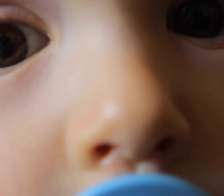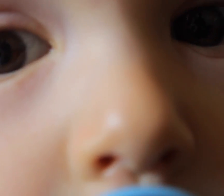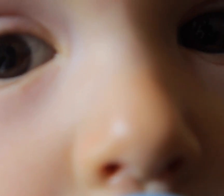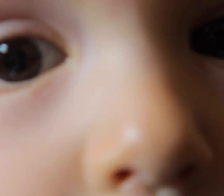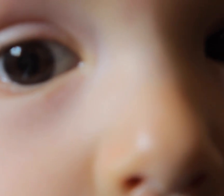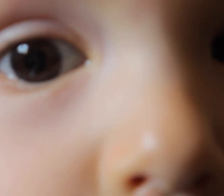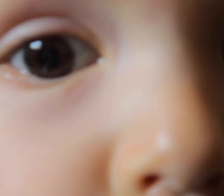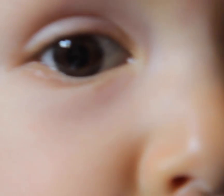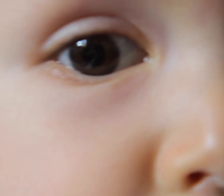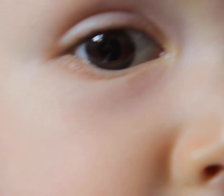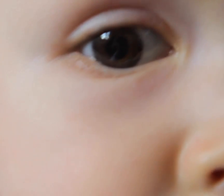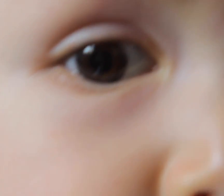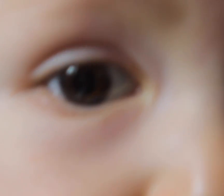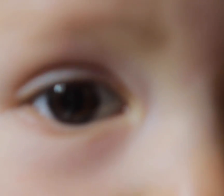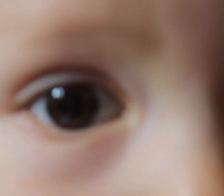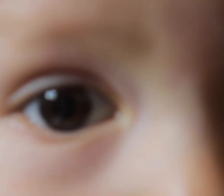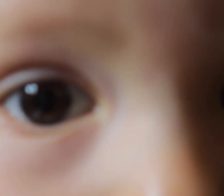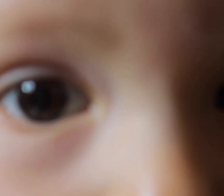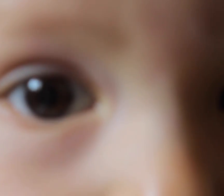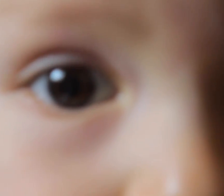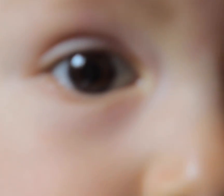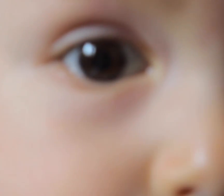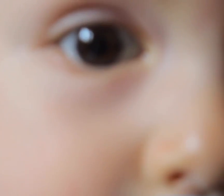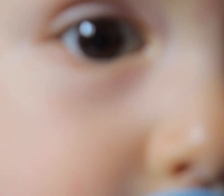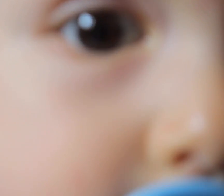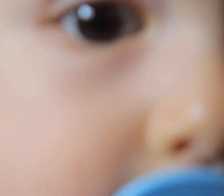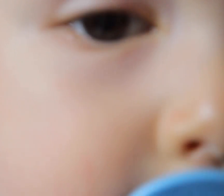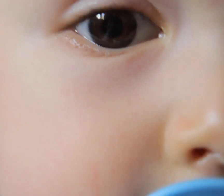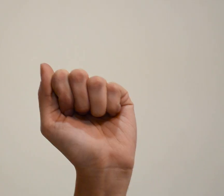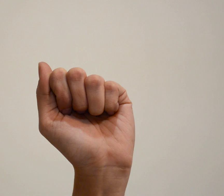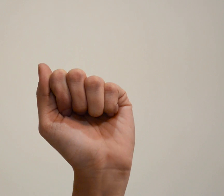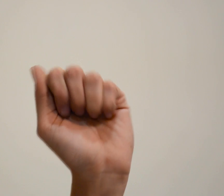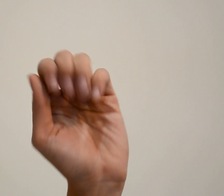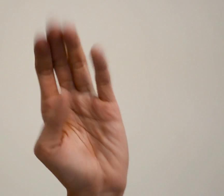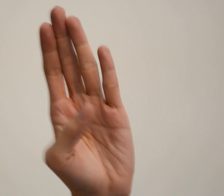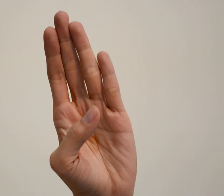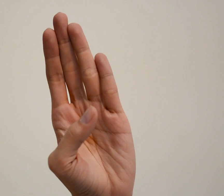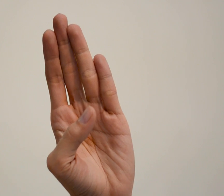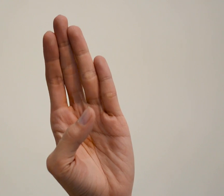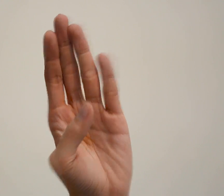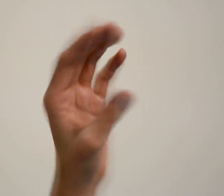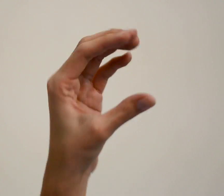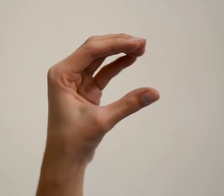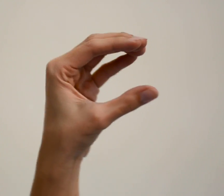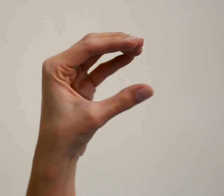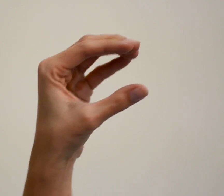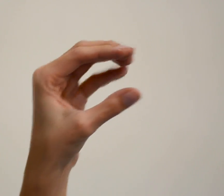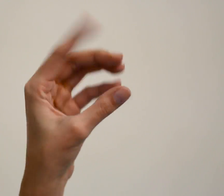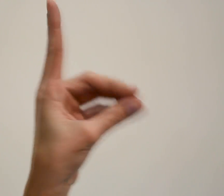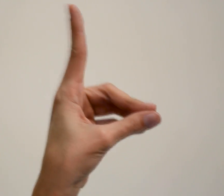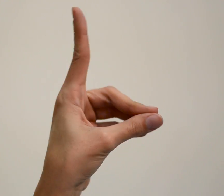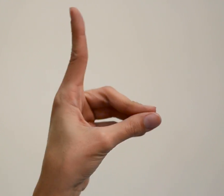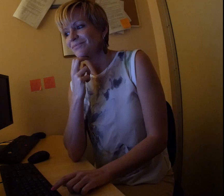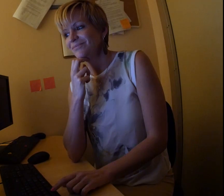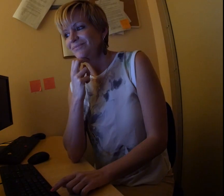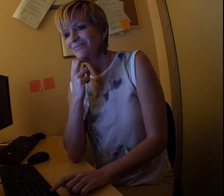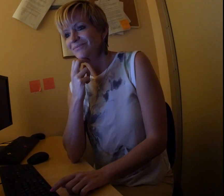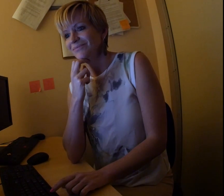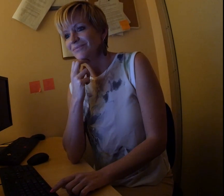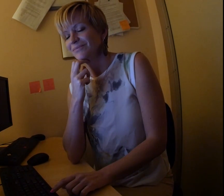at around a year old and soon will be able to hear? Would learning signs just slow them down? The answer is